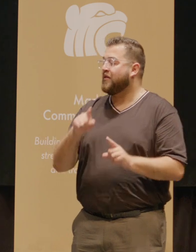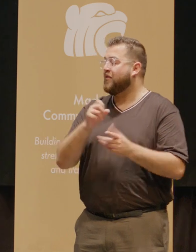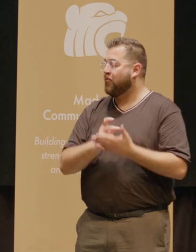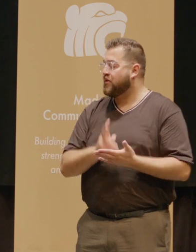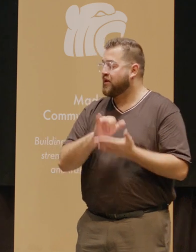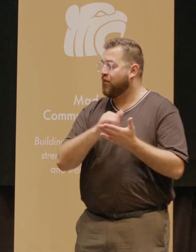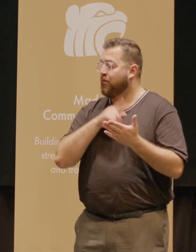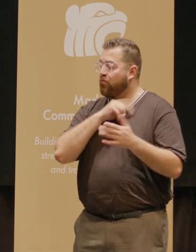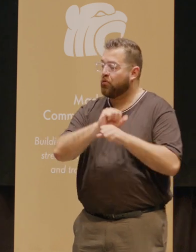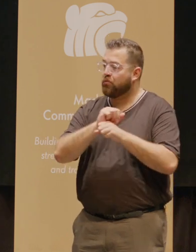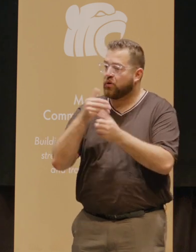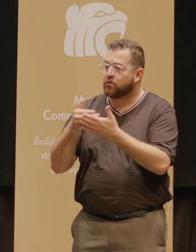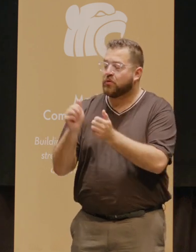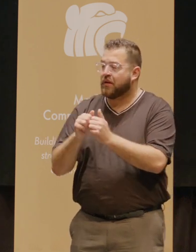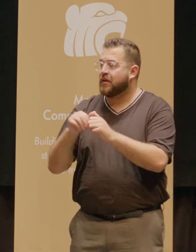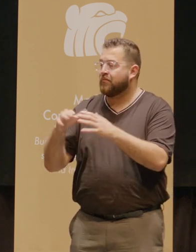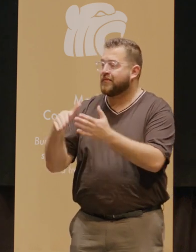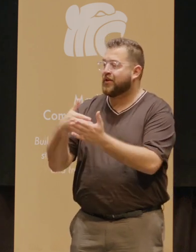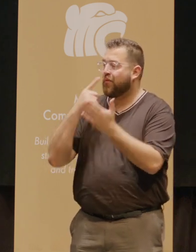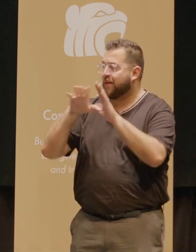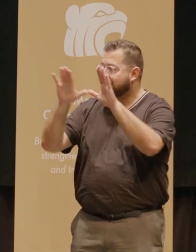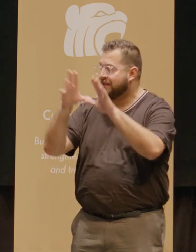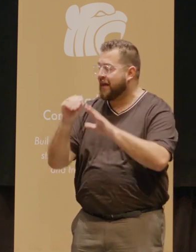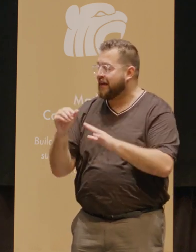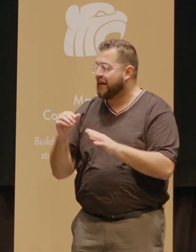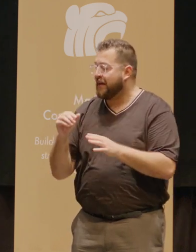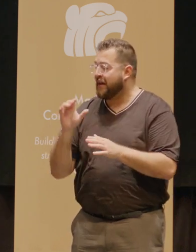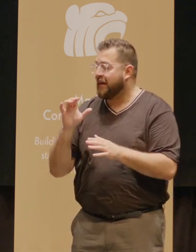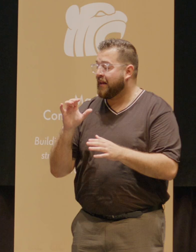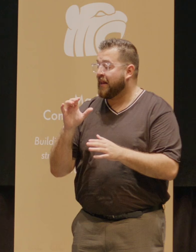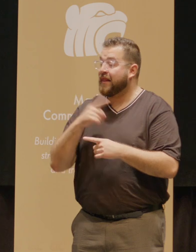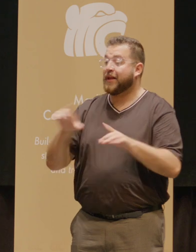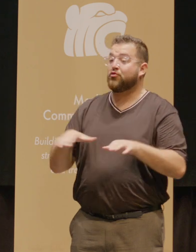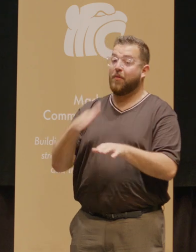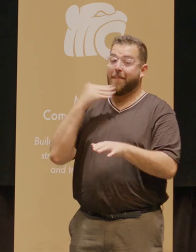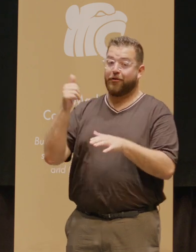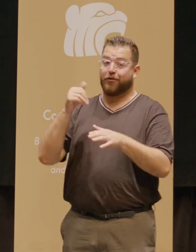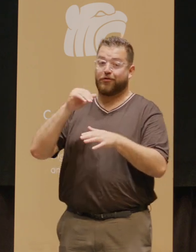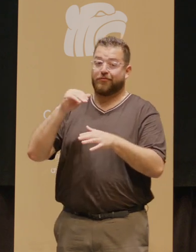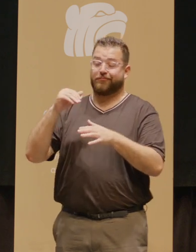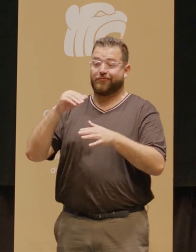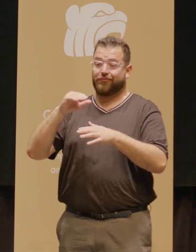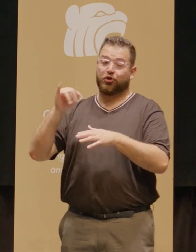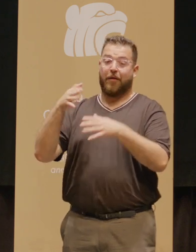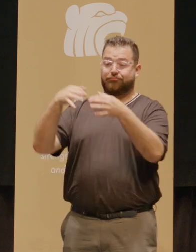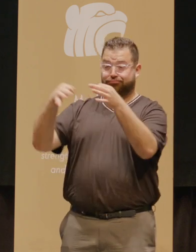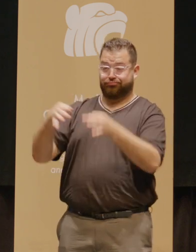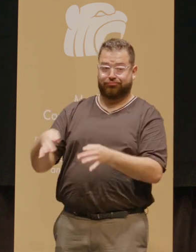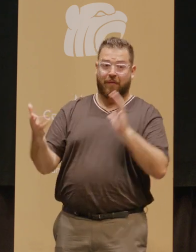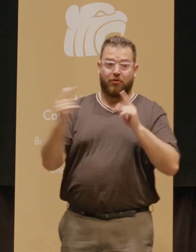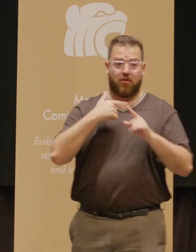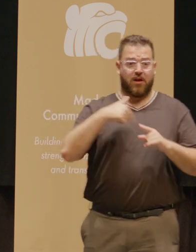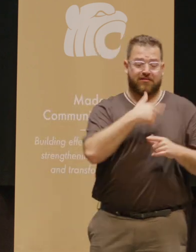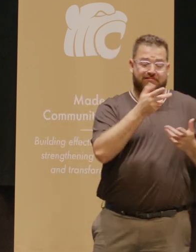of Excellence and actually provide most of the data that actually the Centers of Excellence do a much better job of explaining than we do. But we're data-driven, and the governor